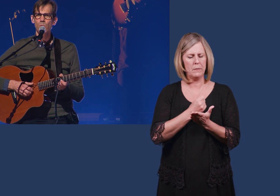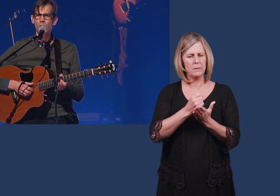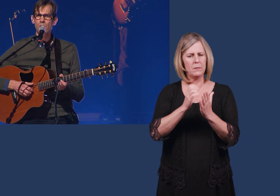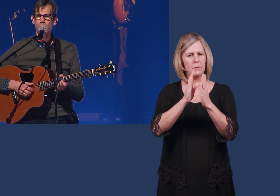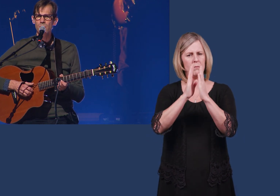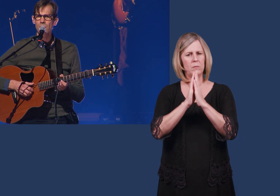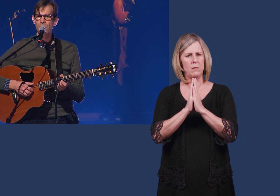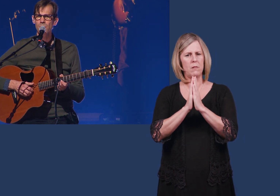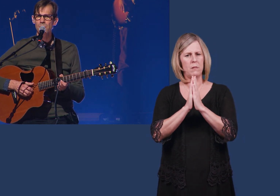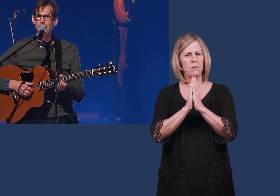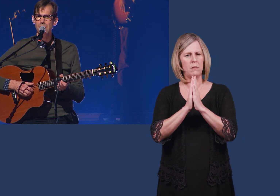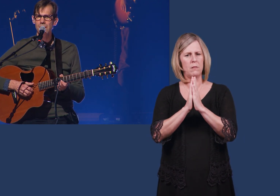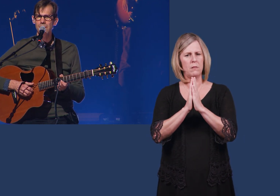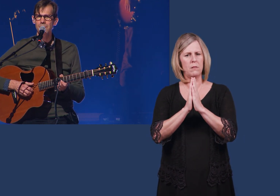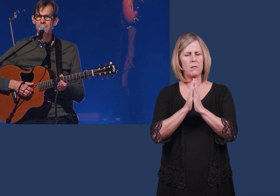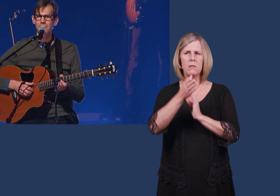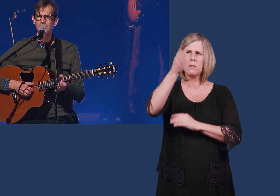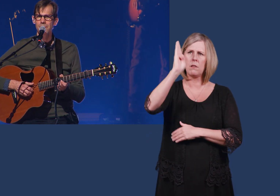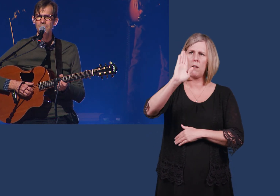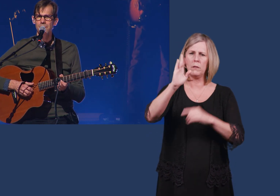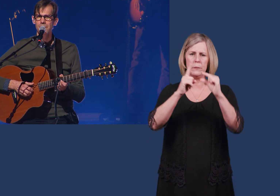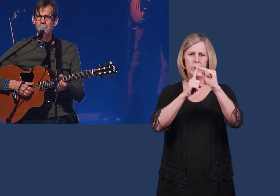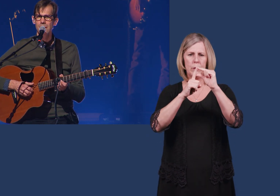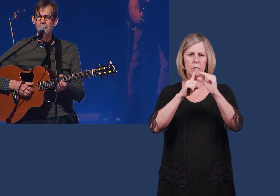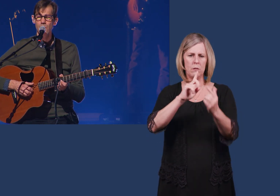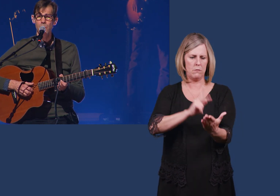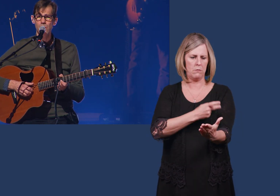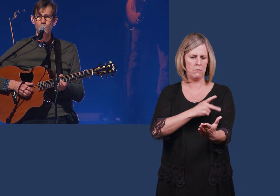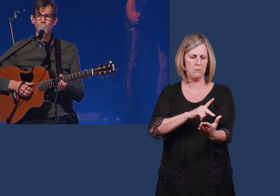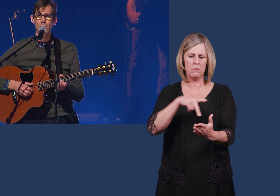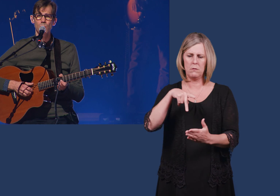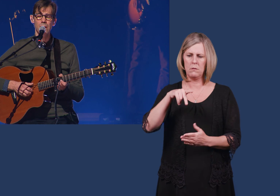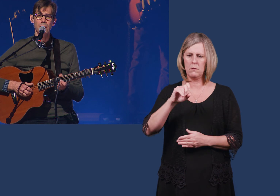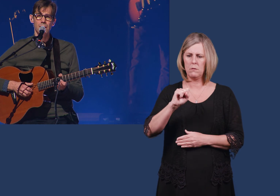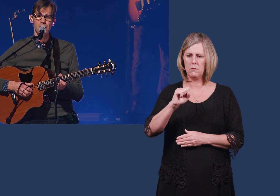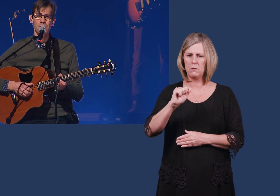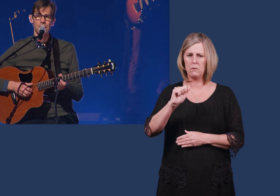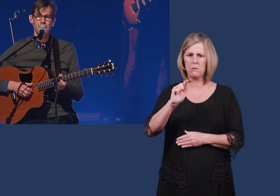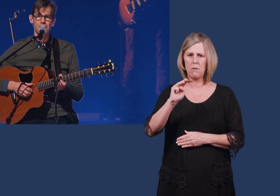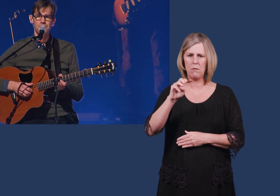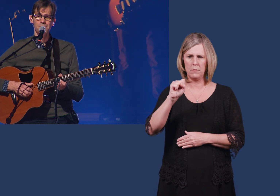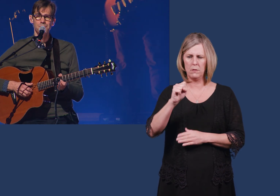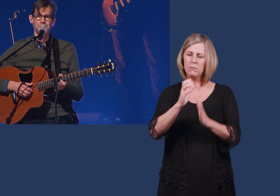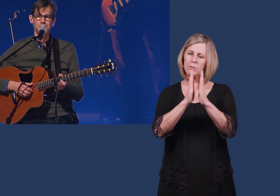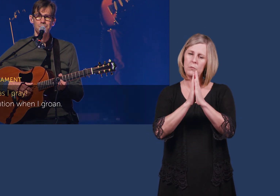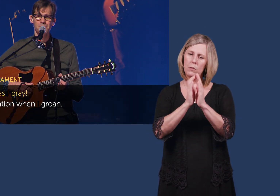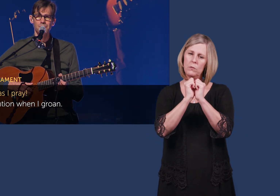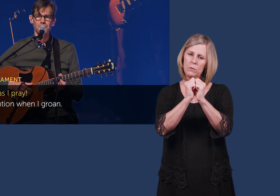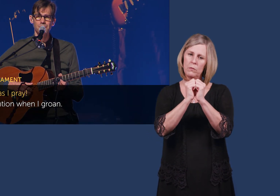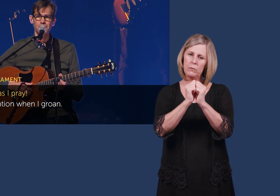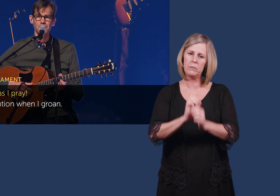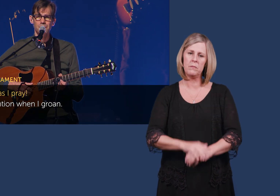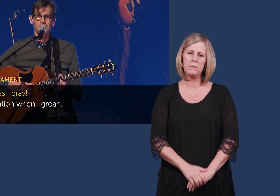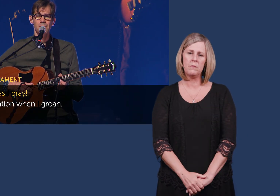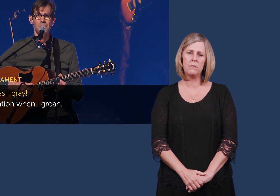good words from the Psalms back to him. Can we pray the words in white out loud together?